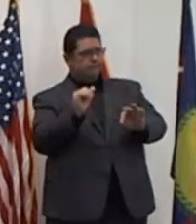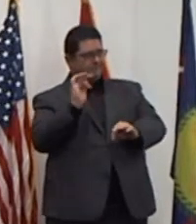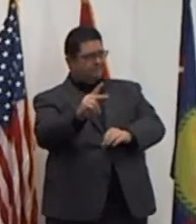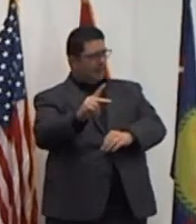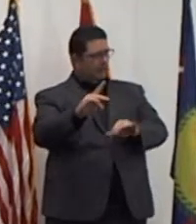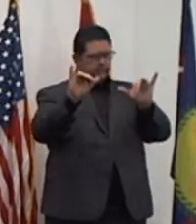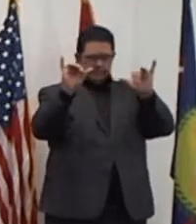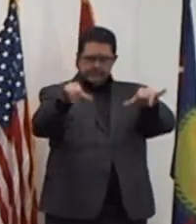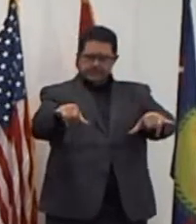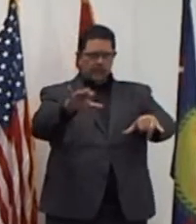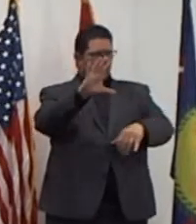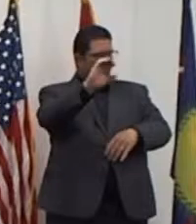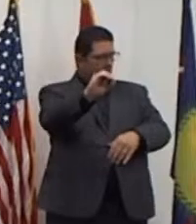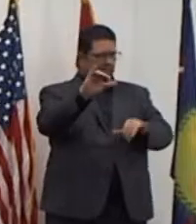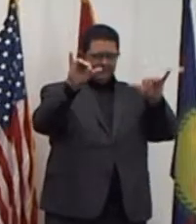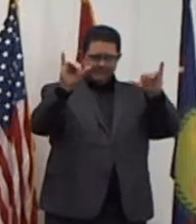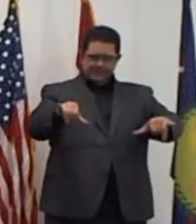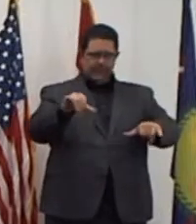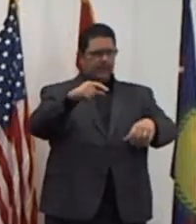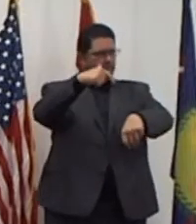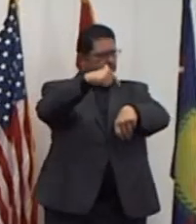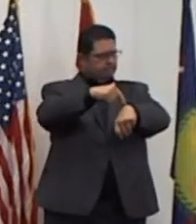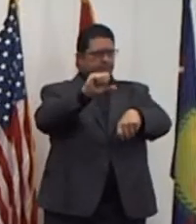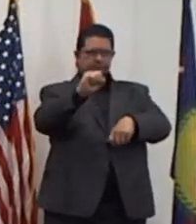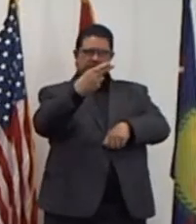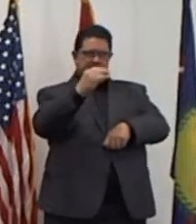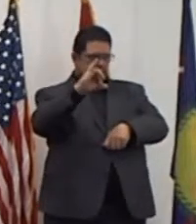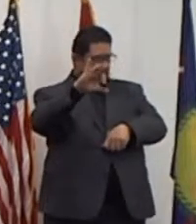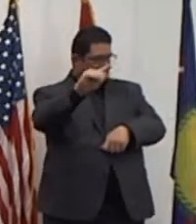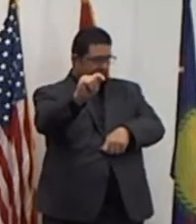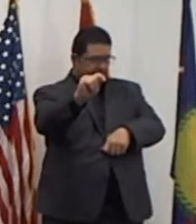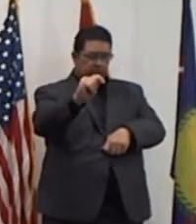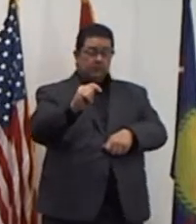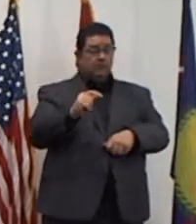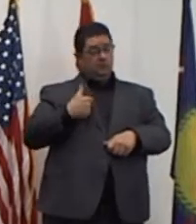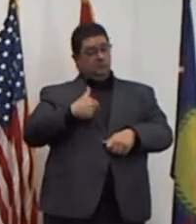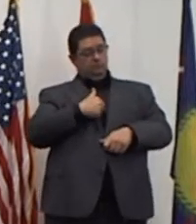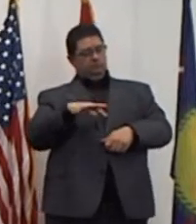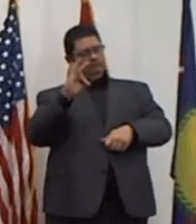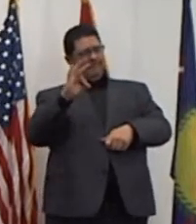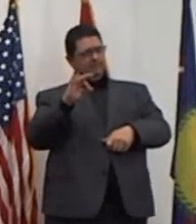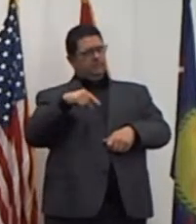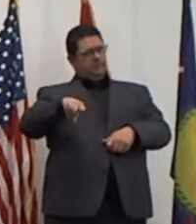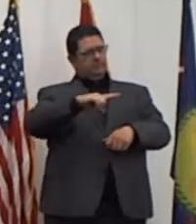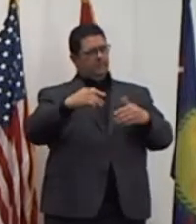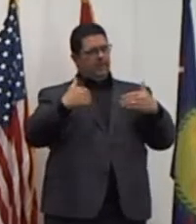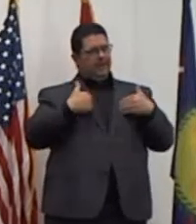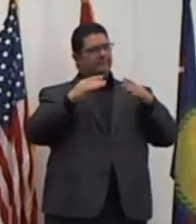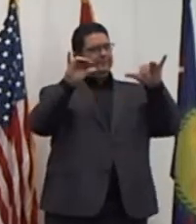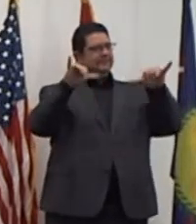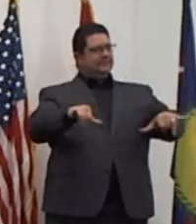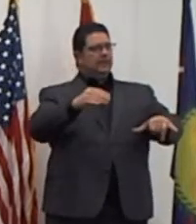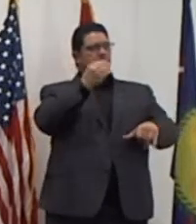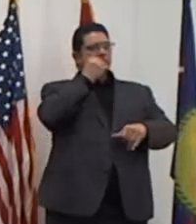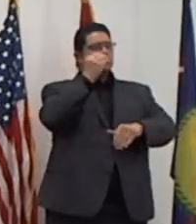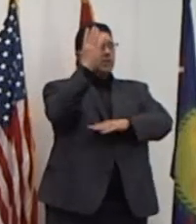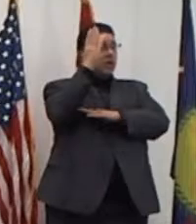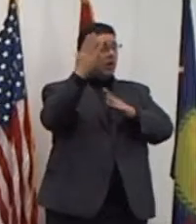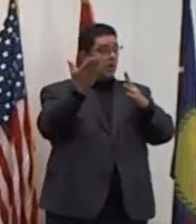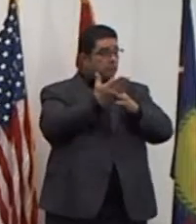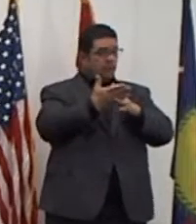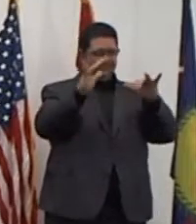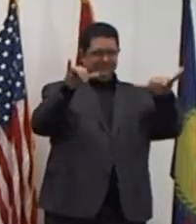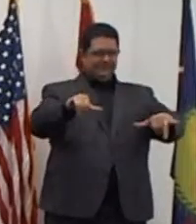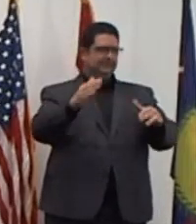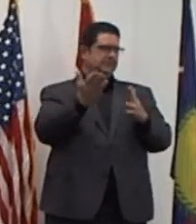shift, to learn that they took the same lunch break in the same break room. And in this